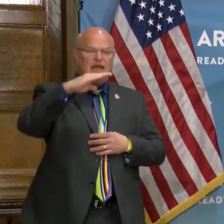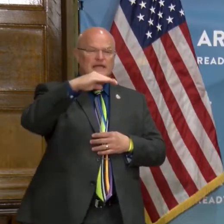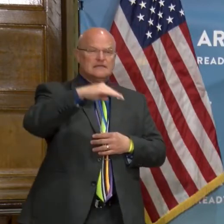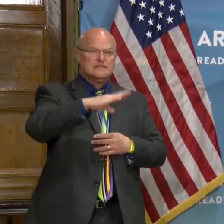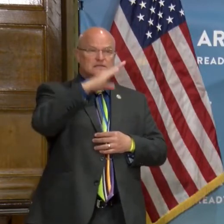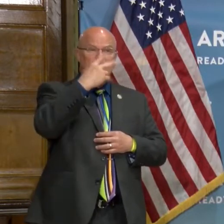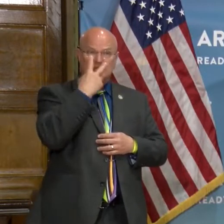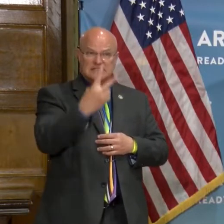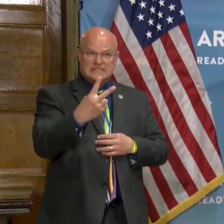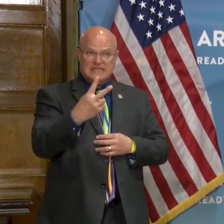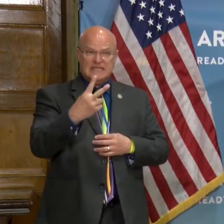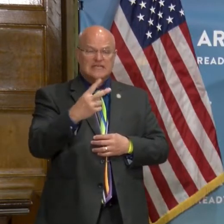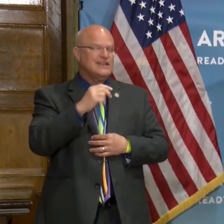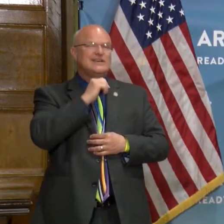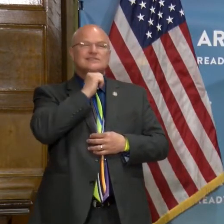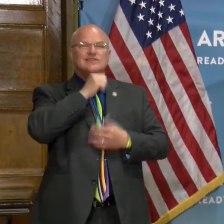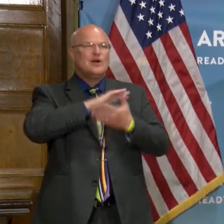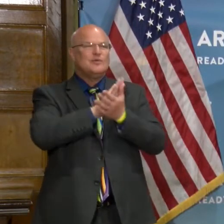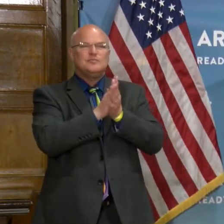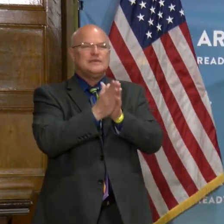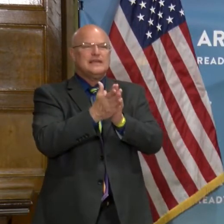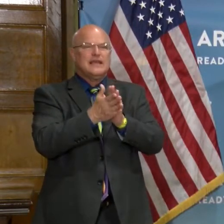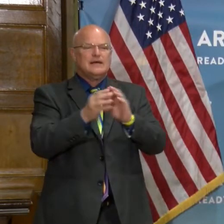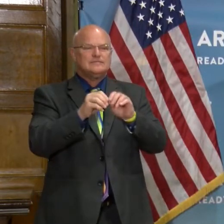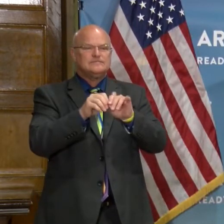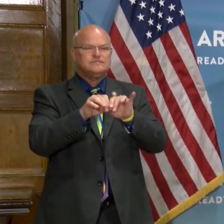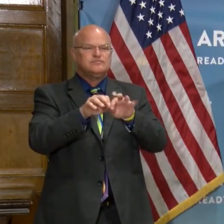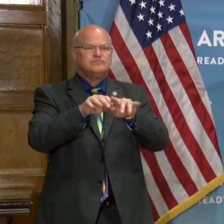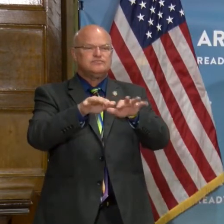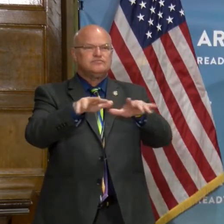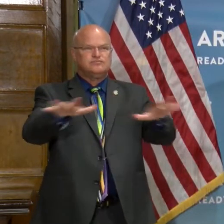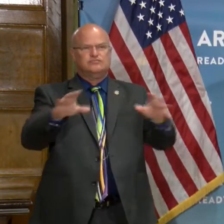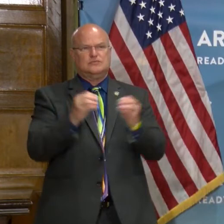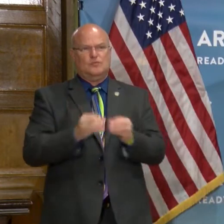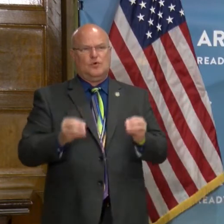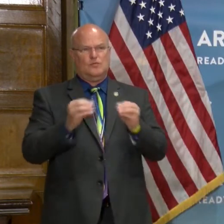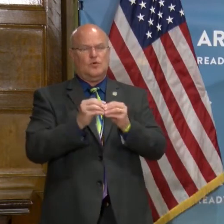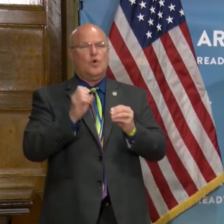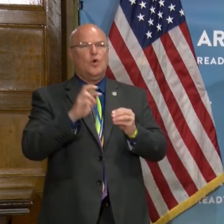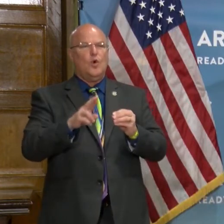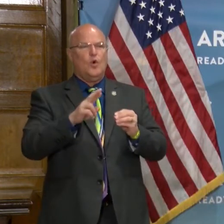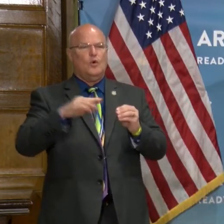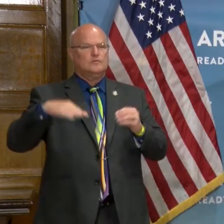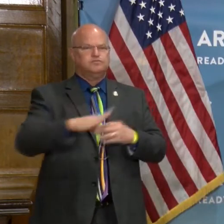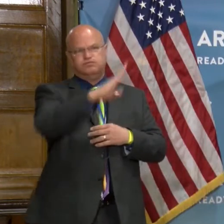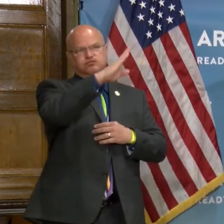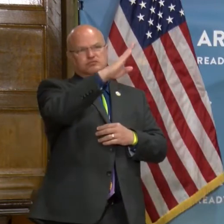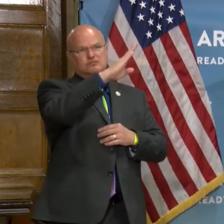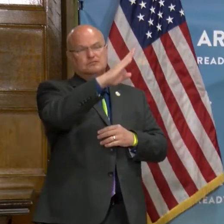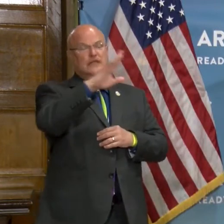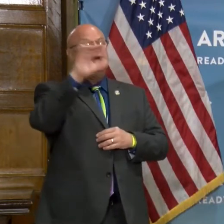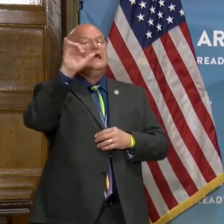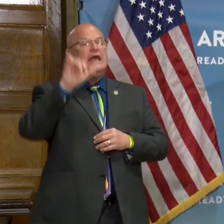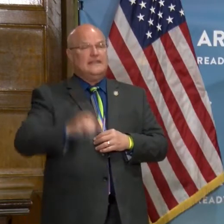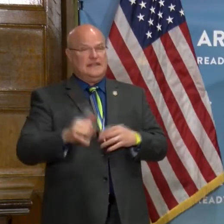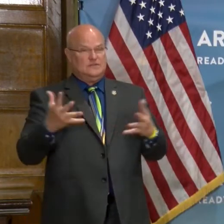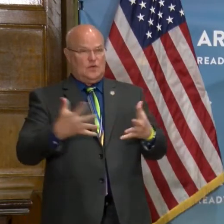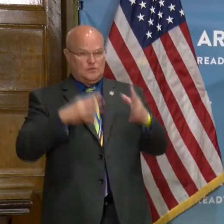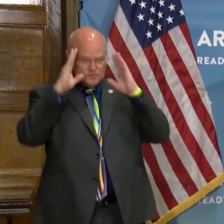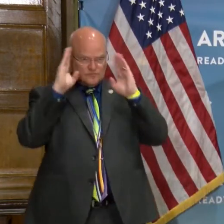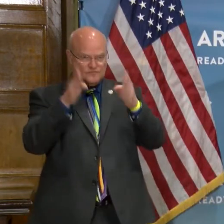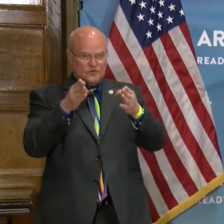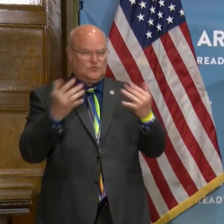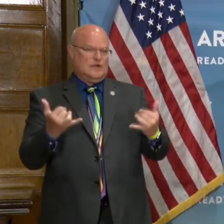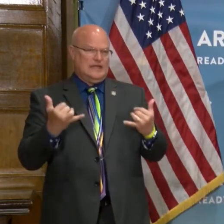we see do not become into outbreaks or a resurgence. And that is what we are